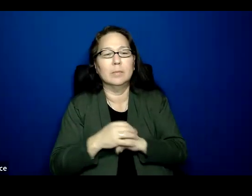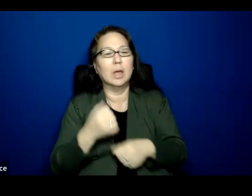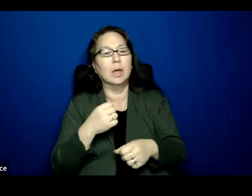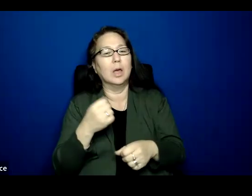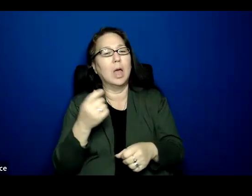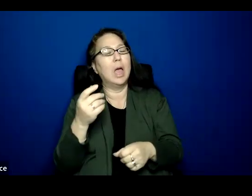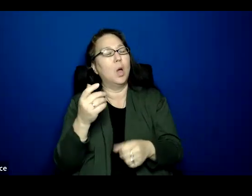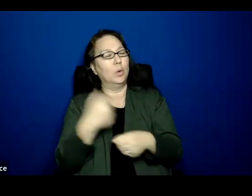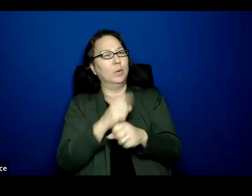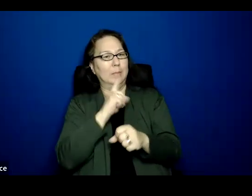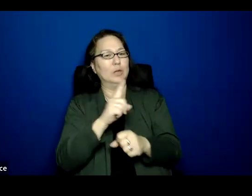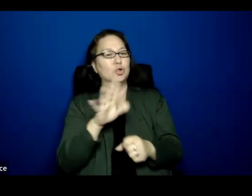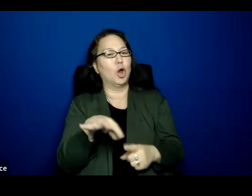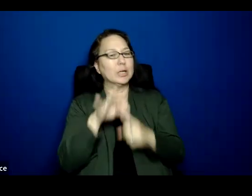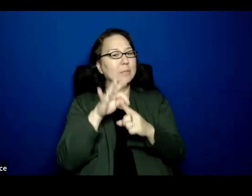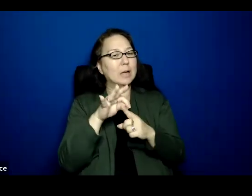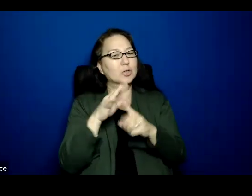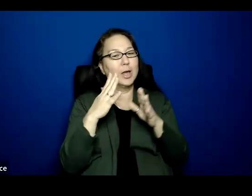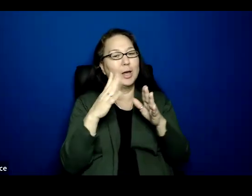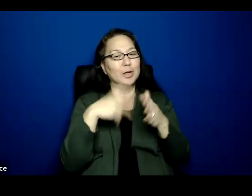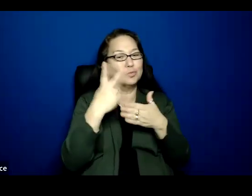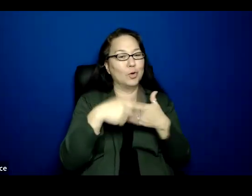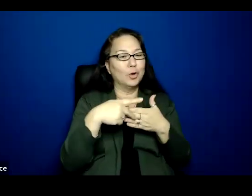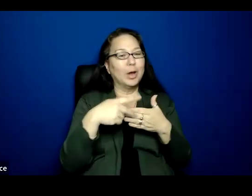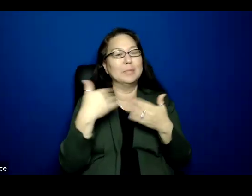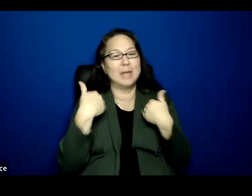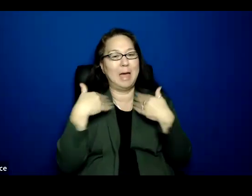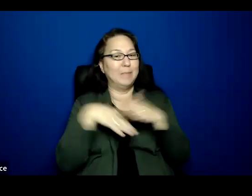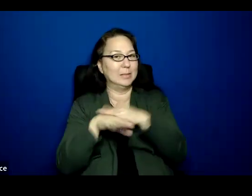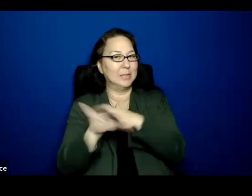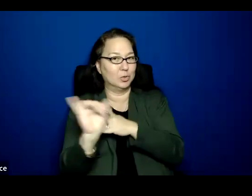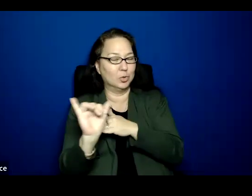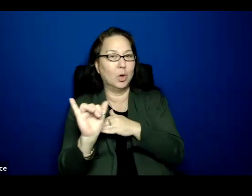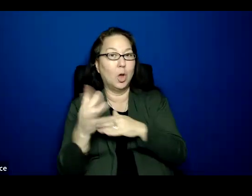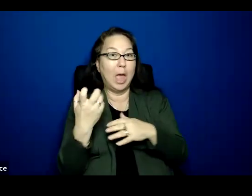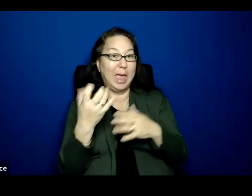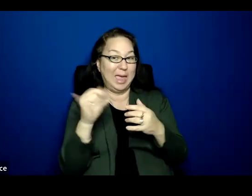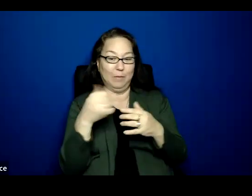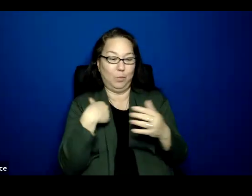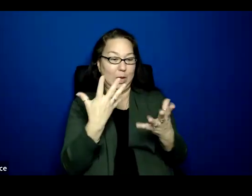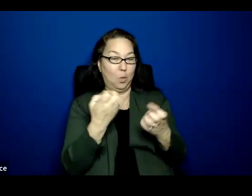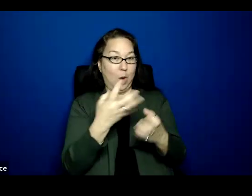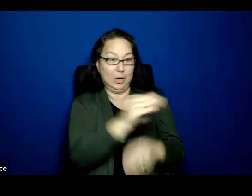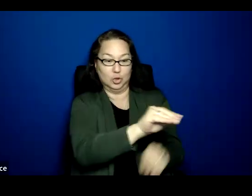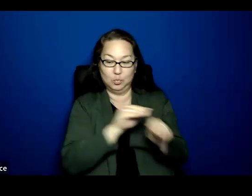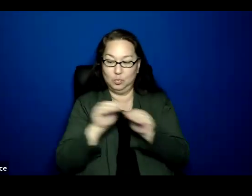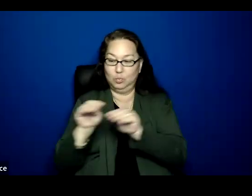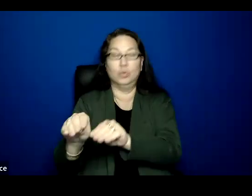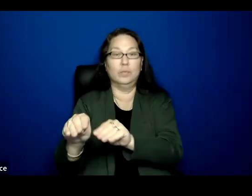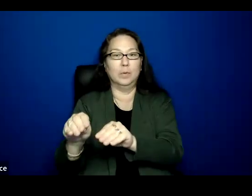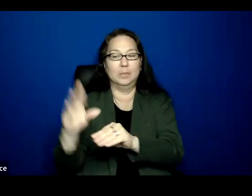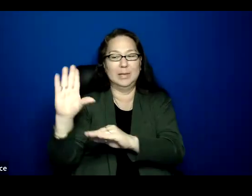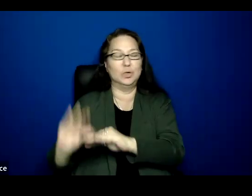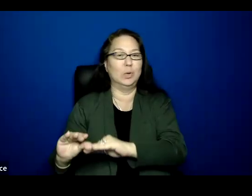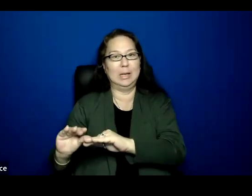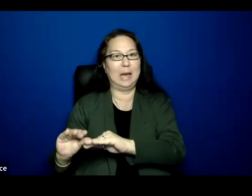they too have access points to content standards. Because if we want to move them into least restrictive environment placements, we have to prepare them. We have to